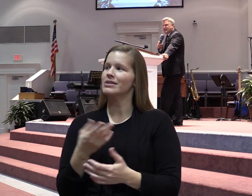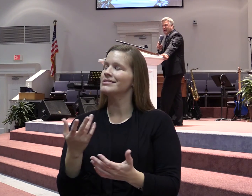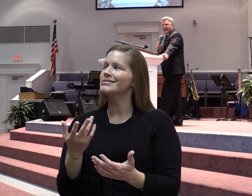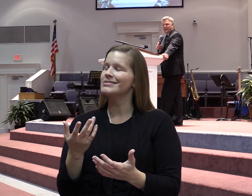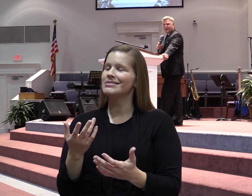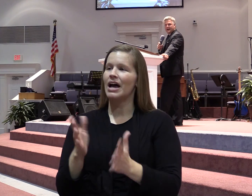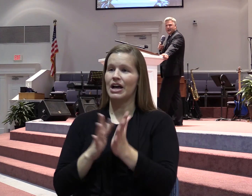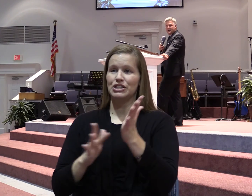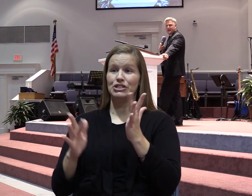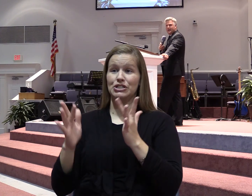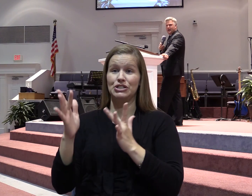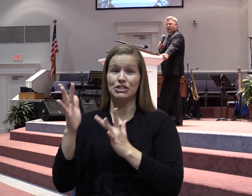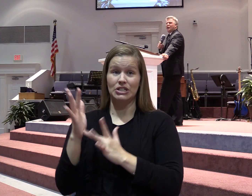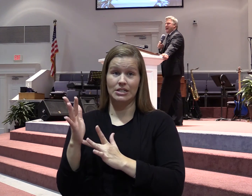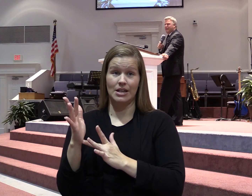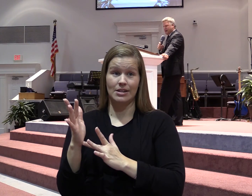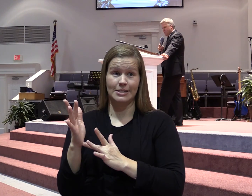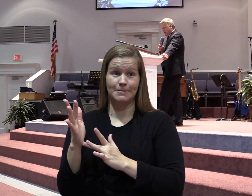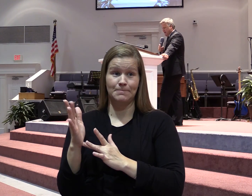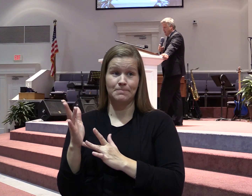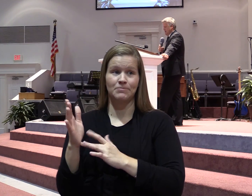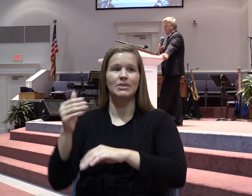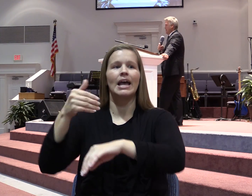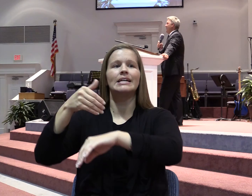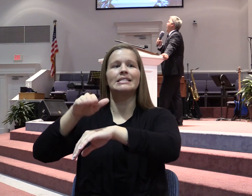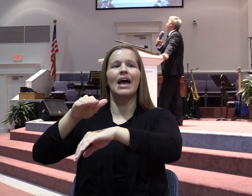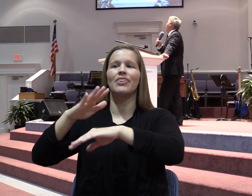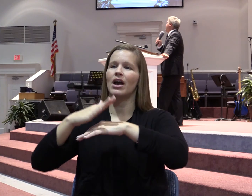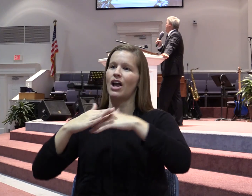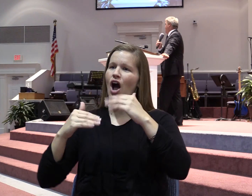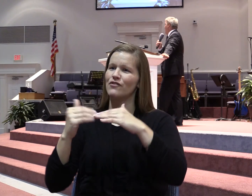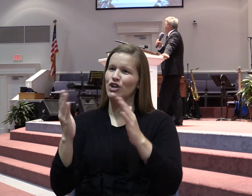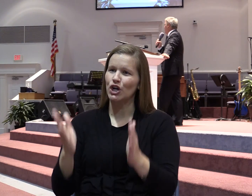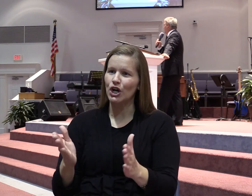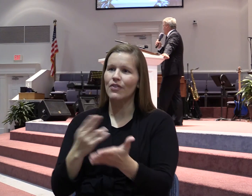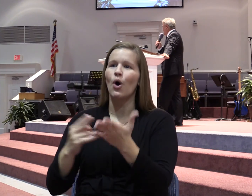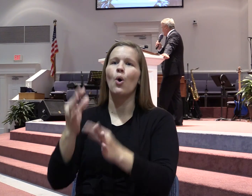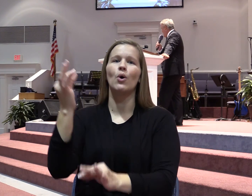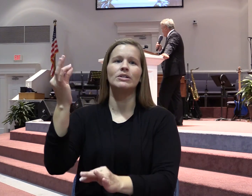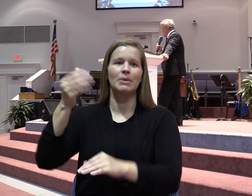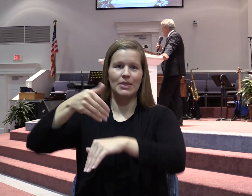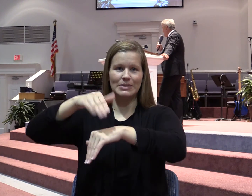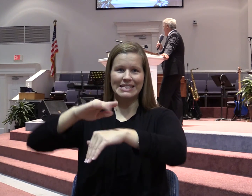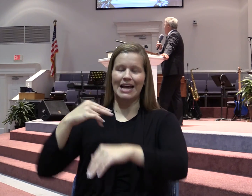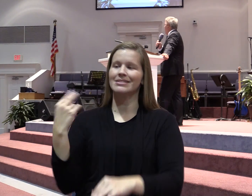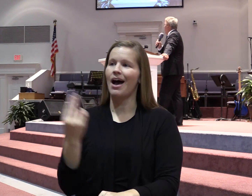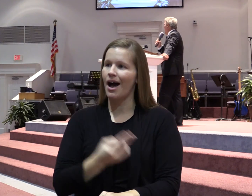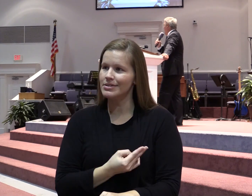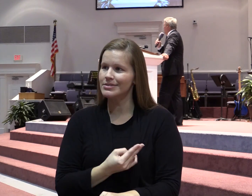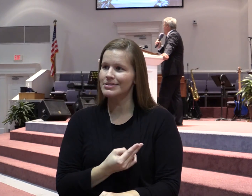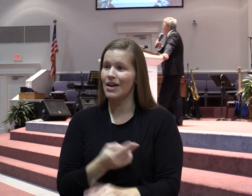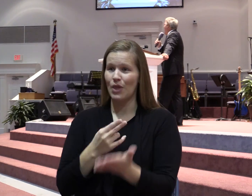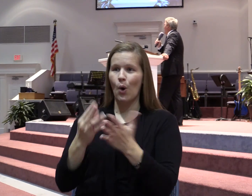You're right. So he sent another one, called another comforter. The Holy Spirit that was sent to come. The